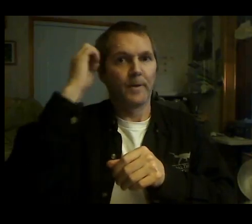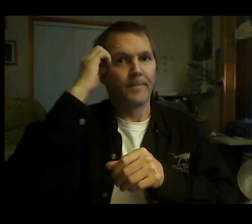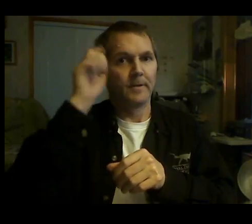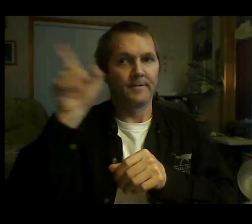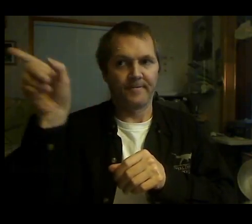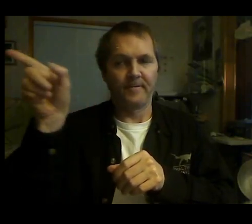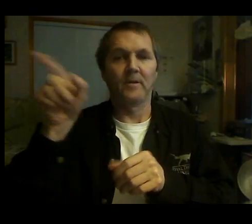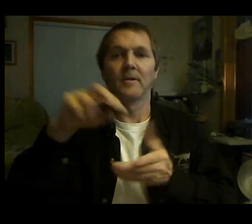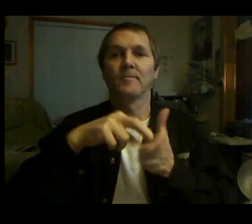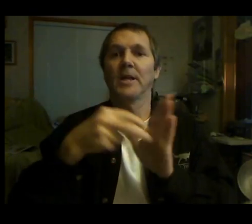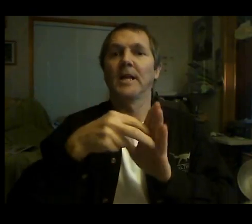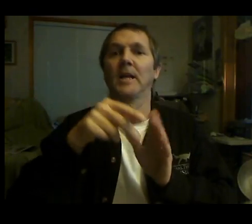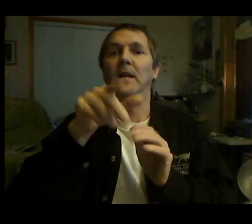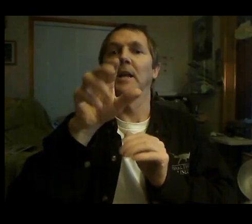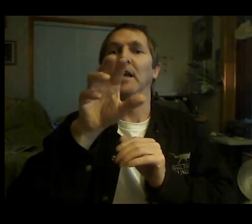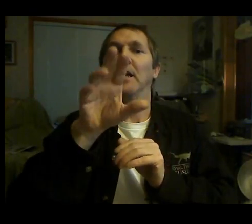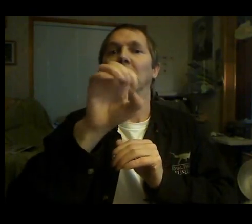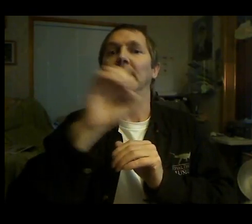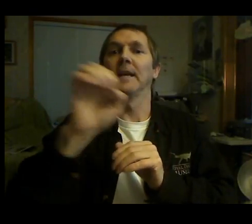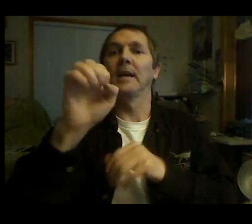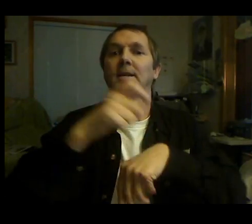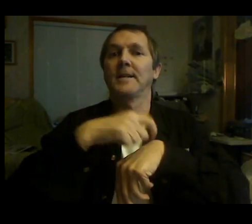presidential elections,